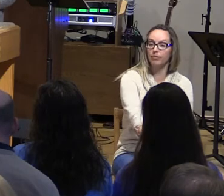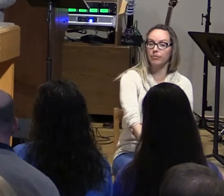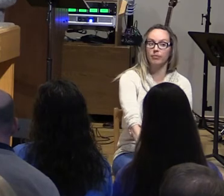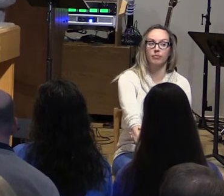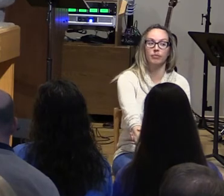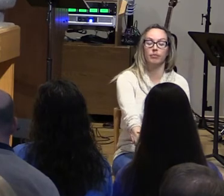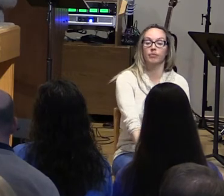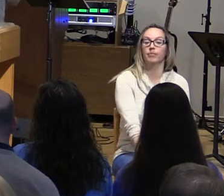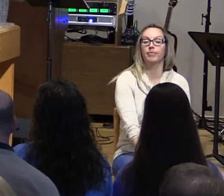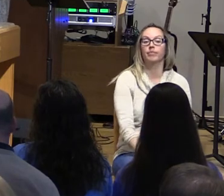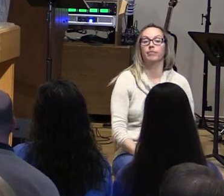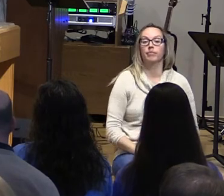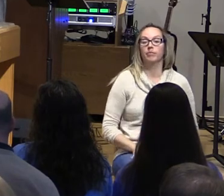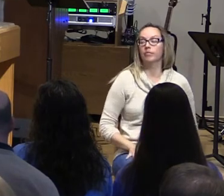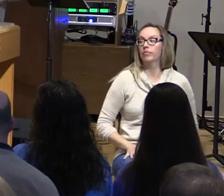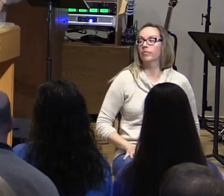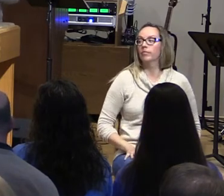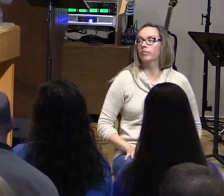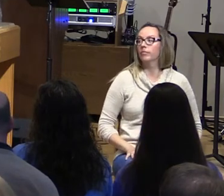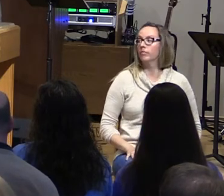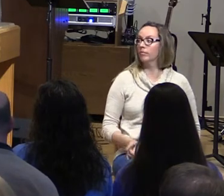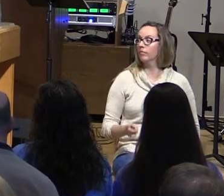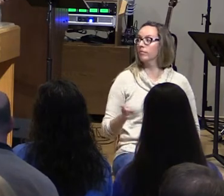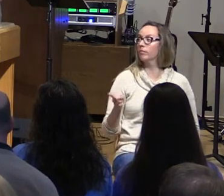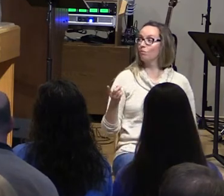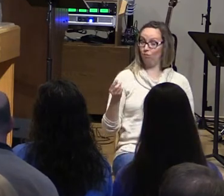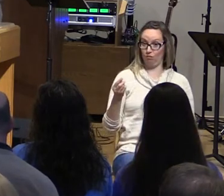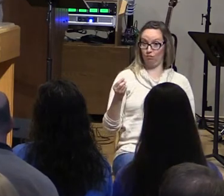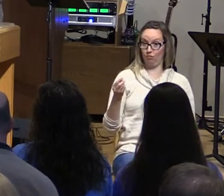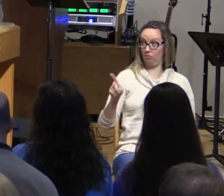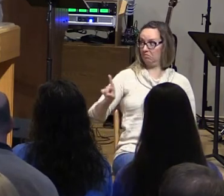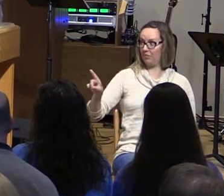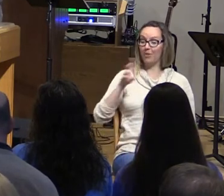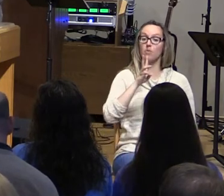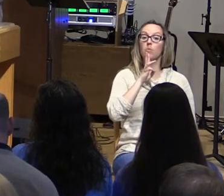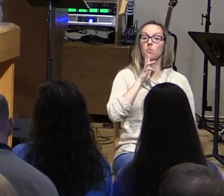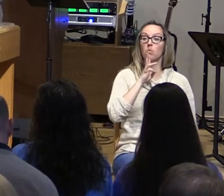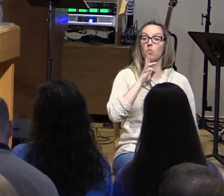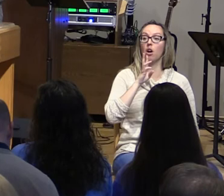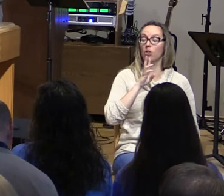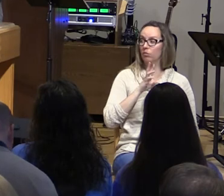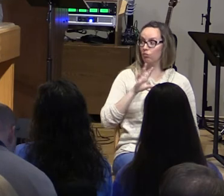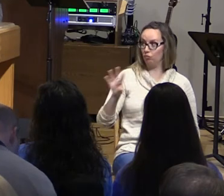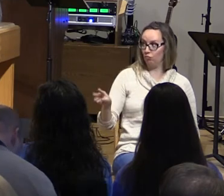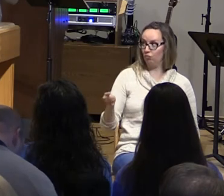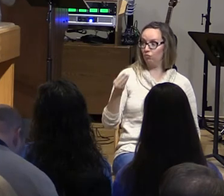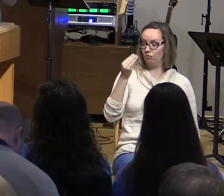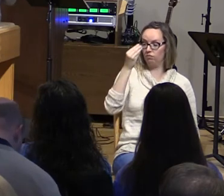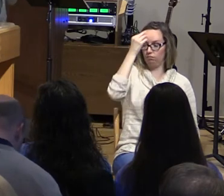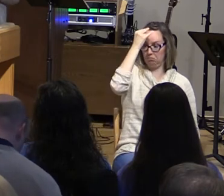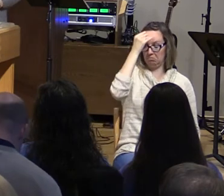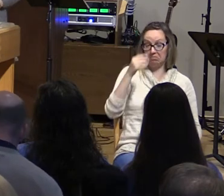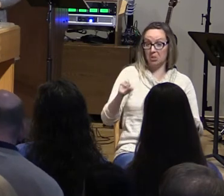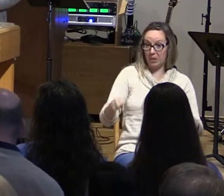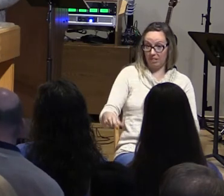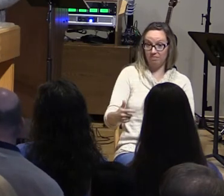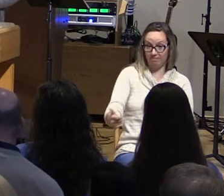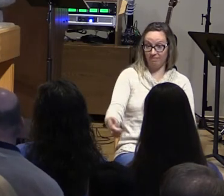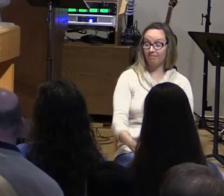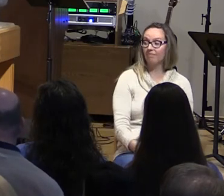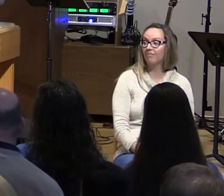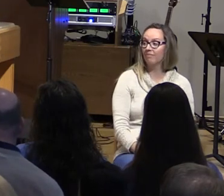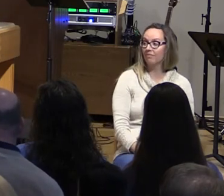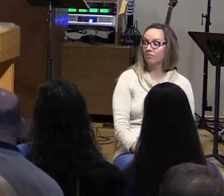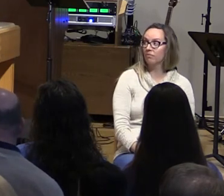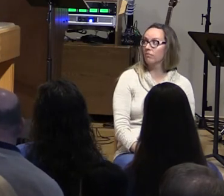want to remember God's saving acts in your life, there's water in the baptismal font. You are welcome to come up, to dip